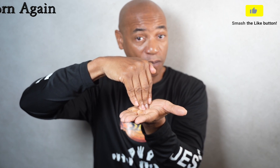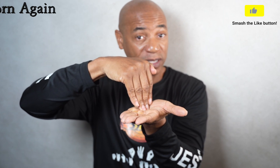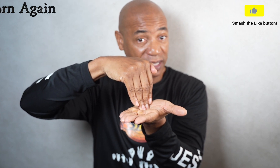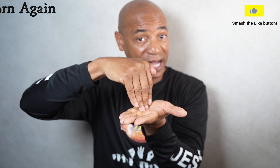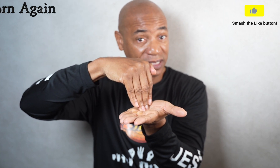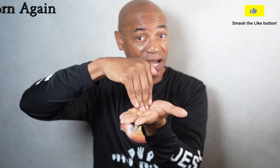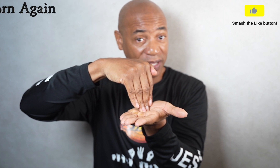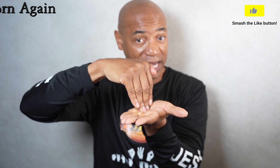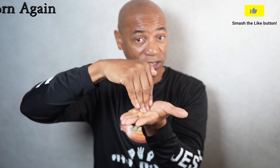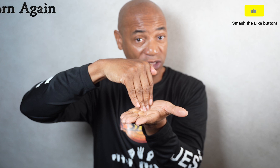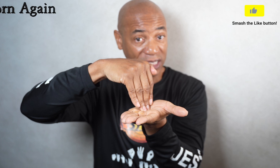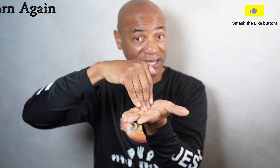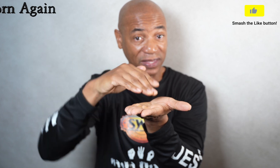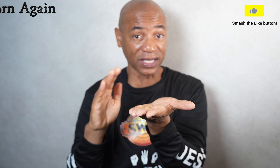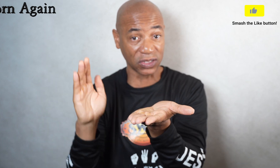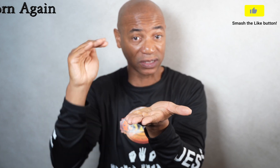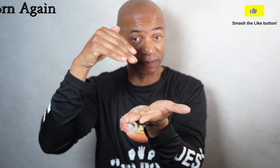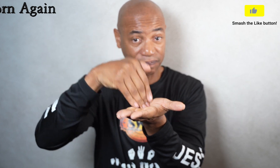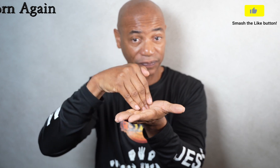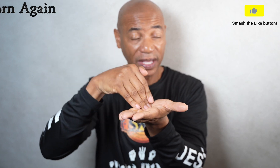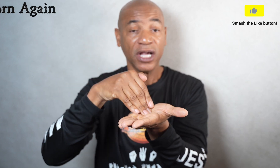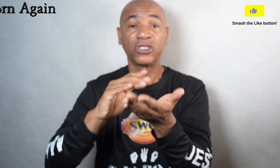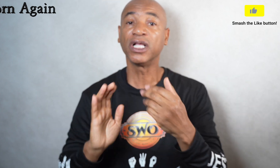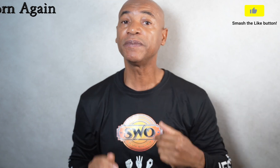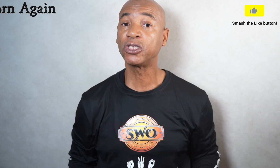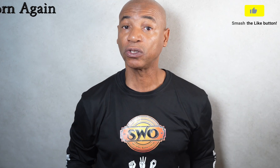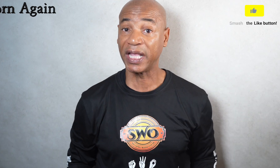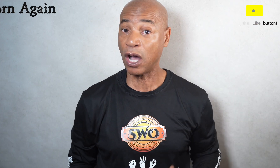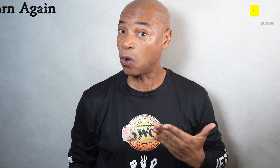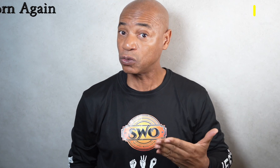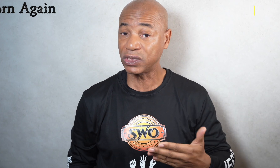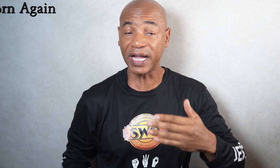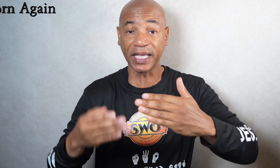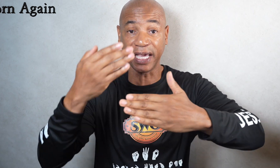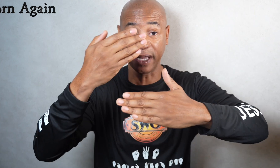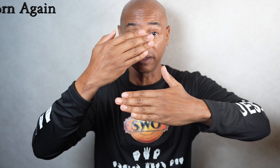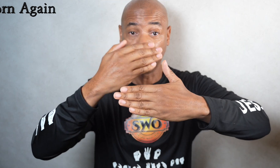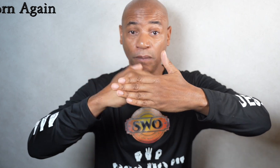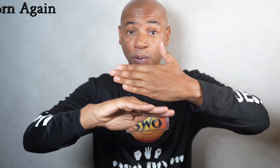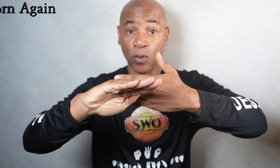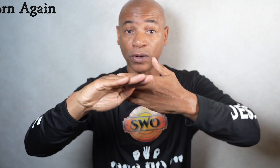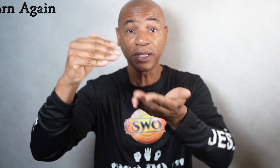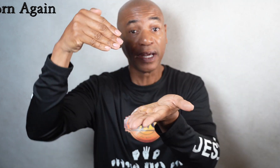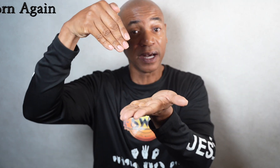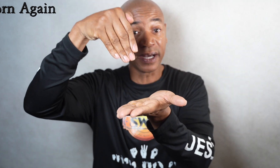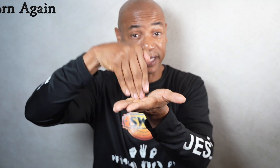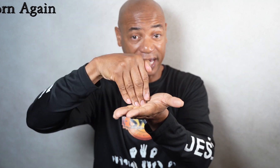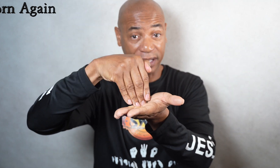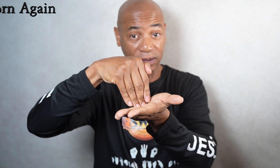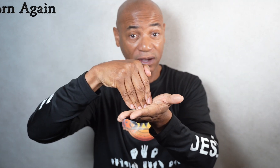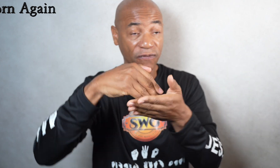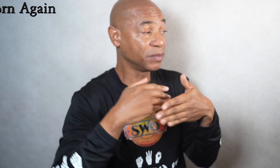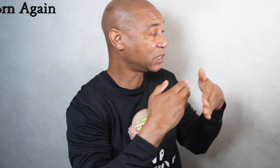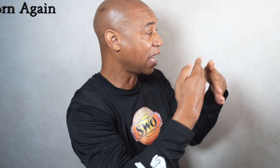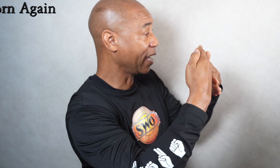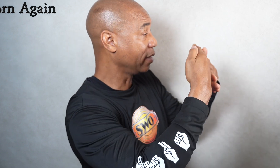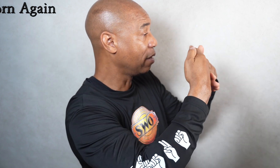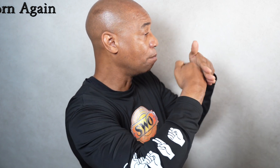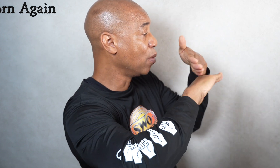of the non-dominant hand, just like this. So let me show you that whole sign again. Born again. From the side.